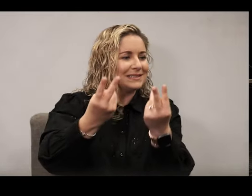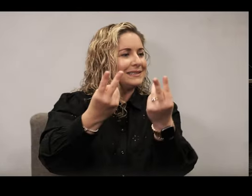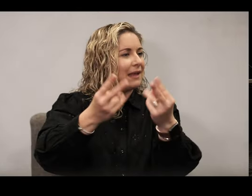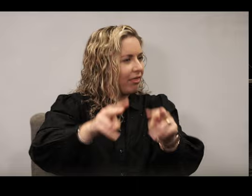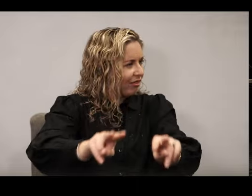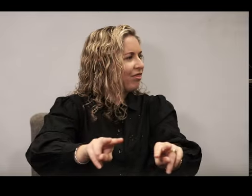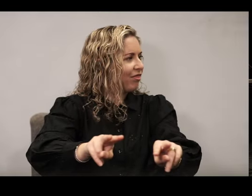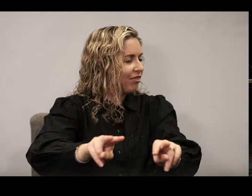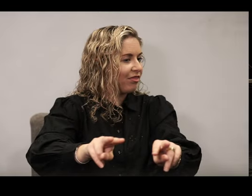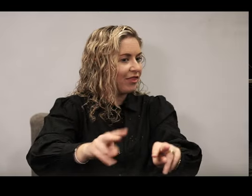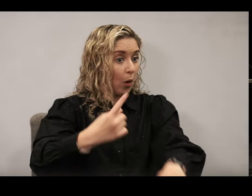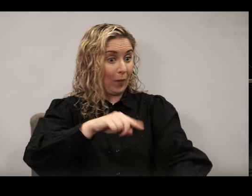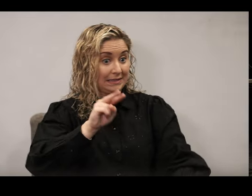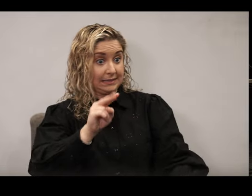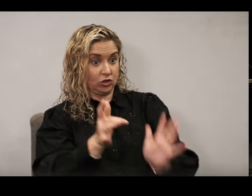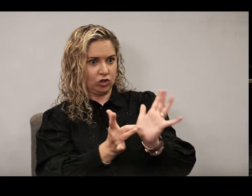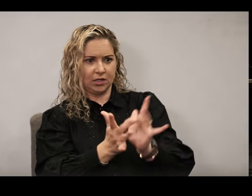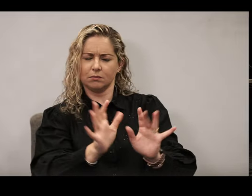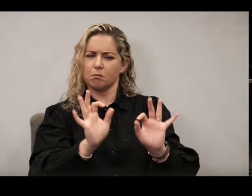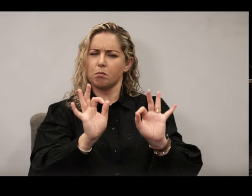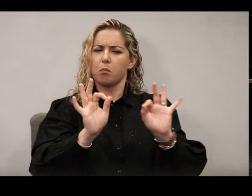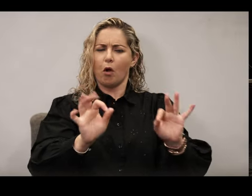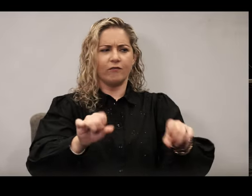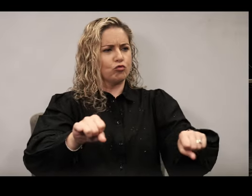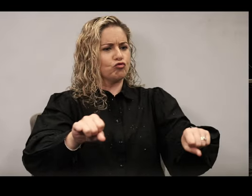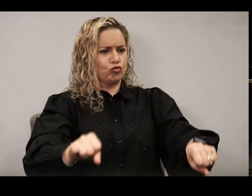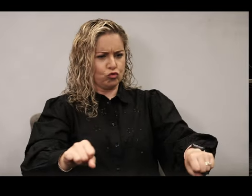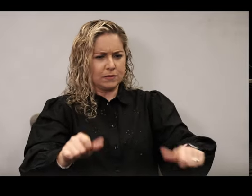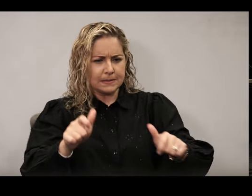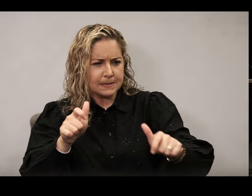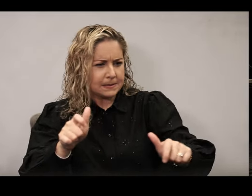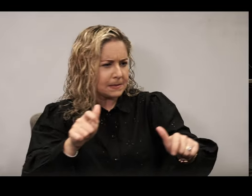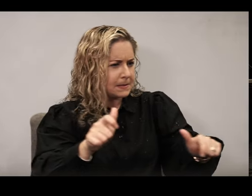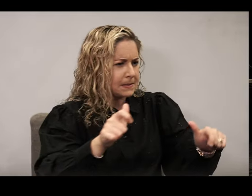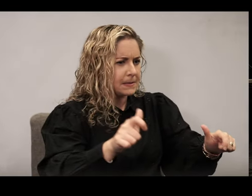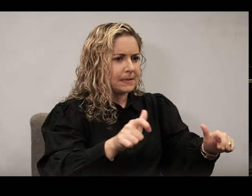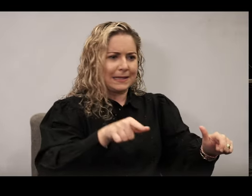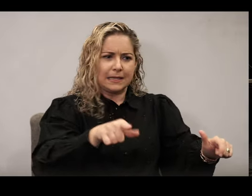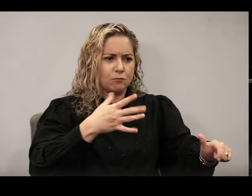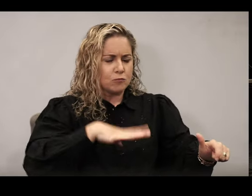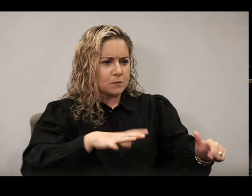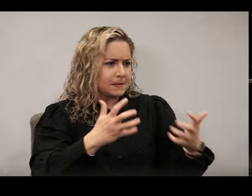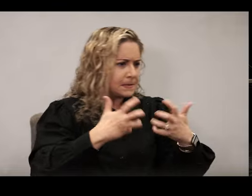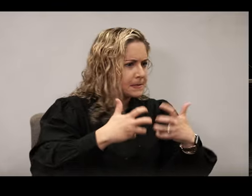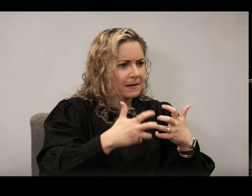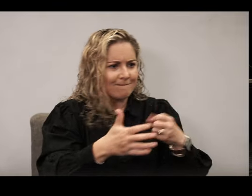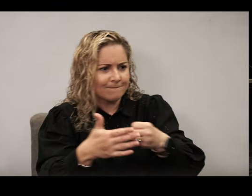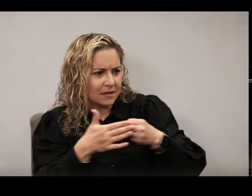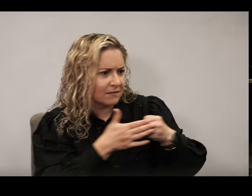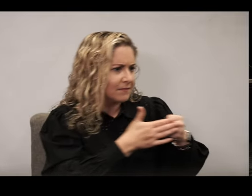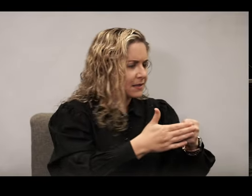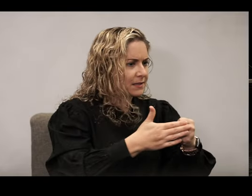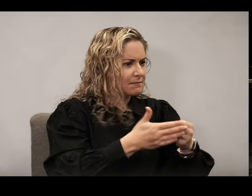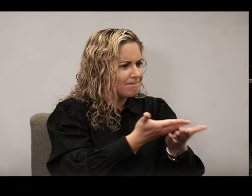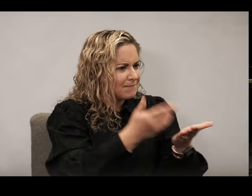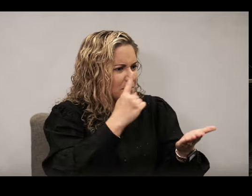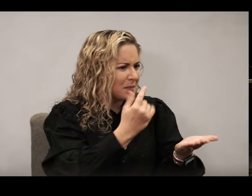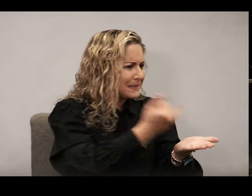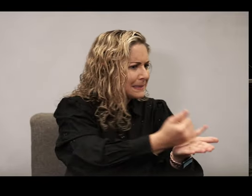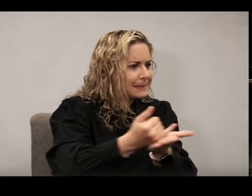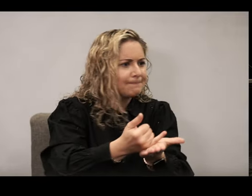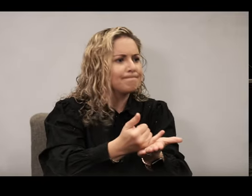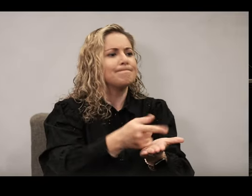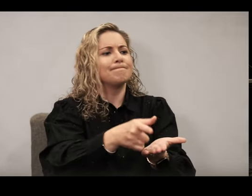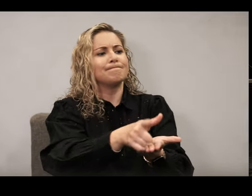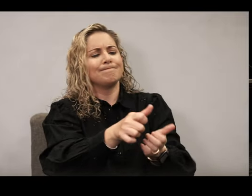loving rule, even to the point of death on the cross to renew creation. To work out what it means to bear the image of God, we don't look at